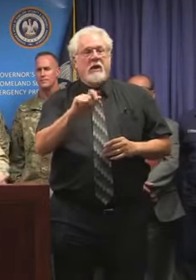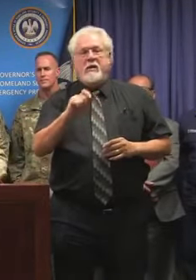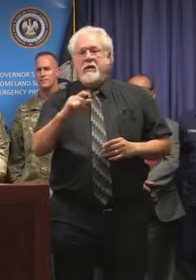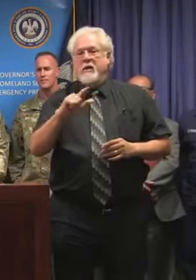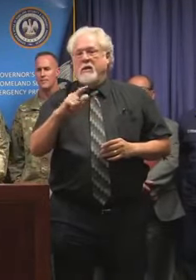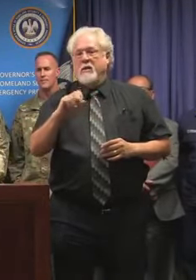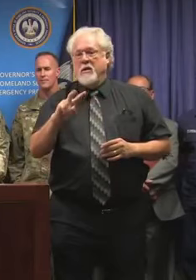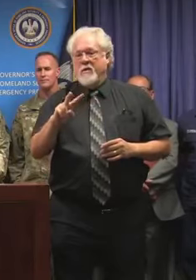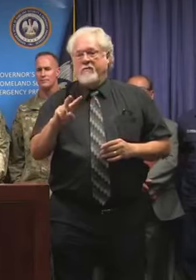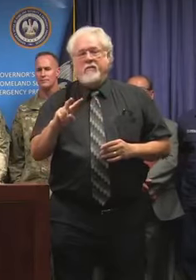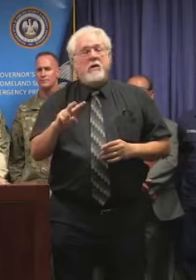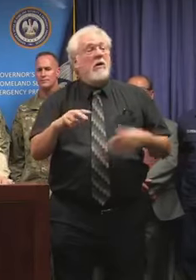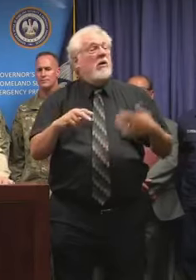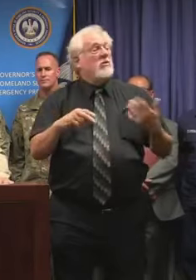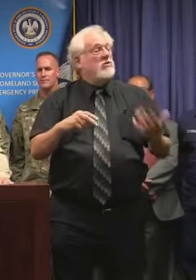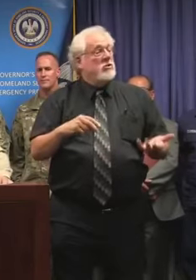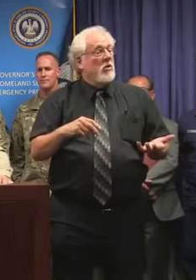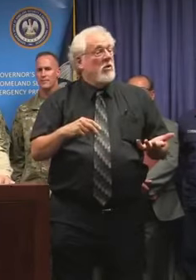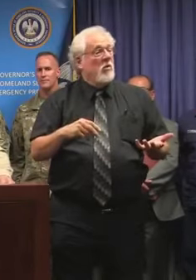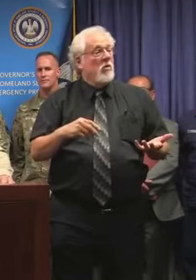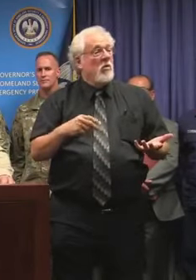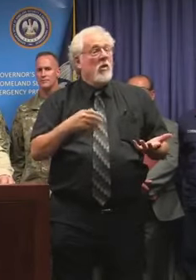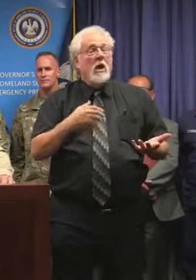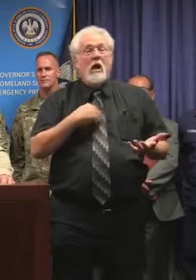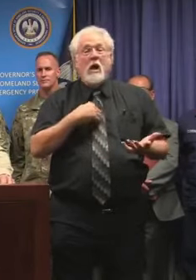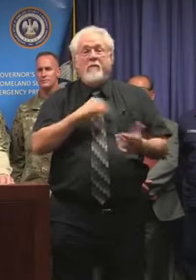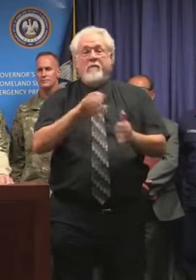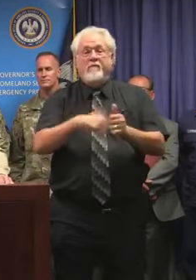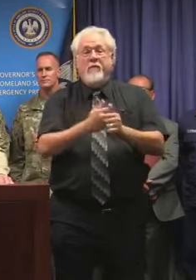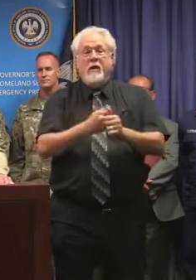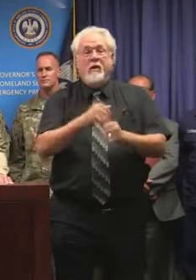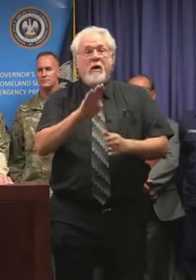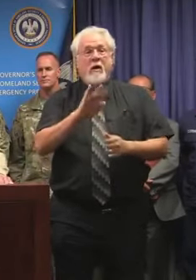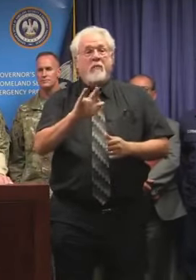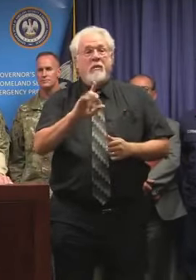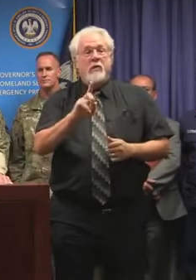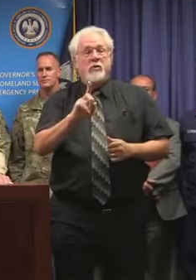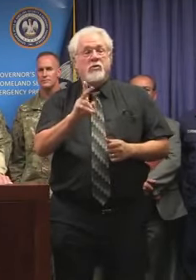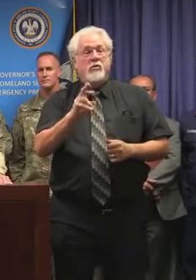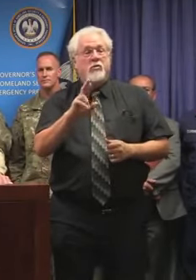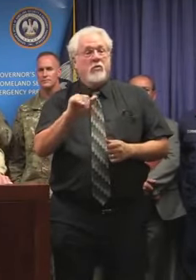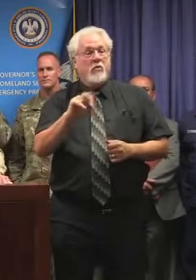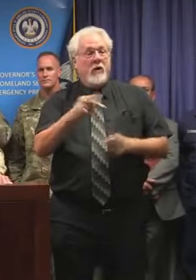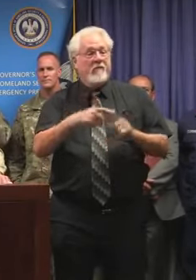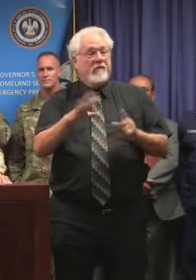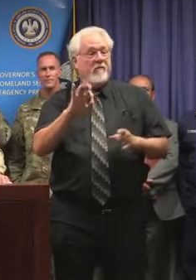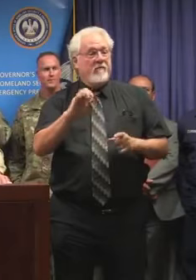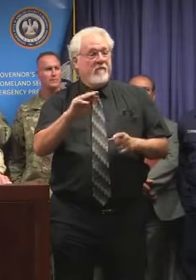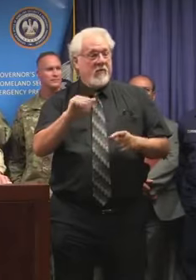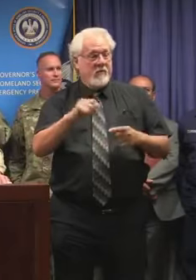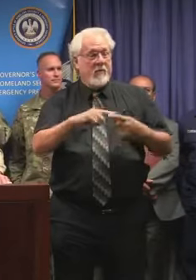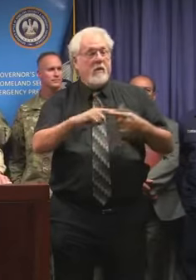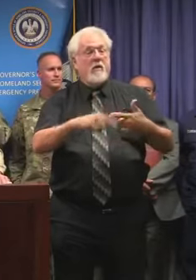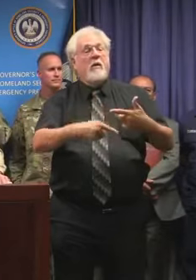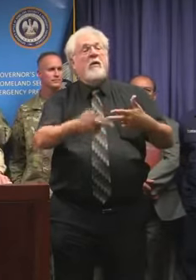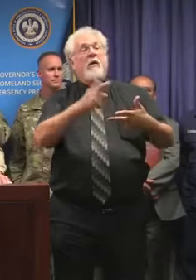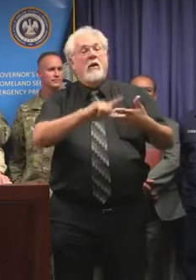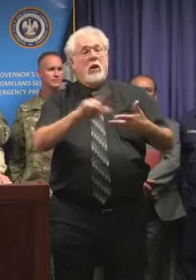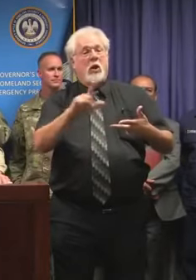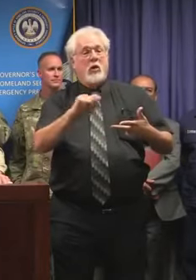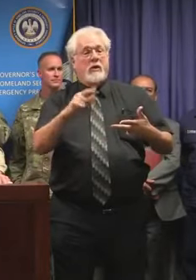emergency.la.gov. So I'm going to be followed by Bill Doran from FEMA, and Bill will be followed by Lieutenant